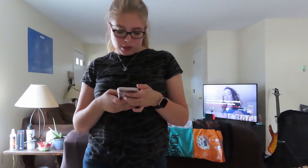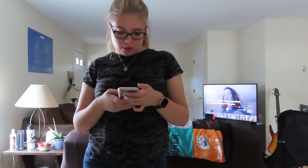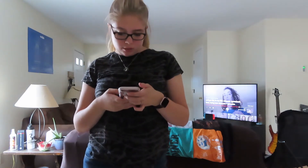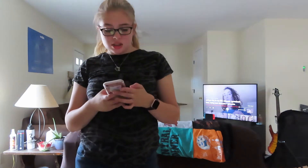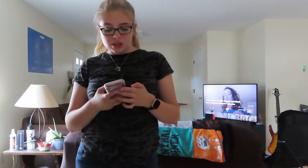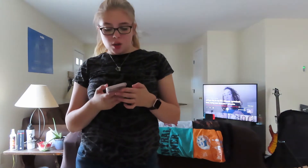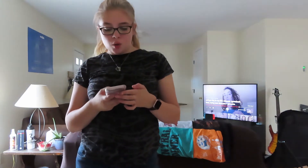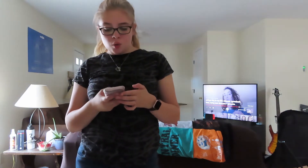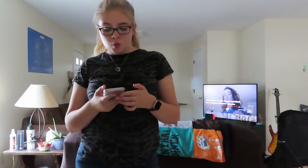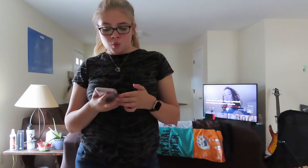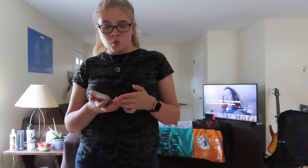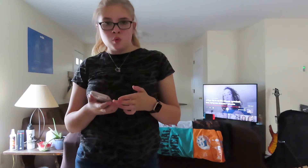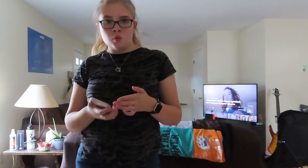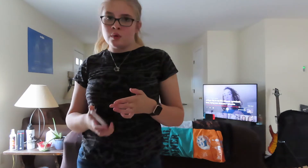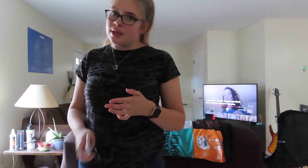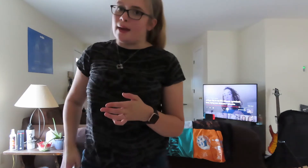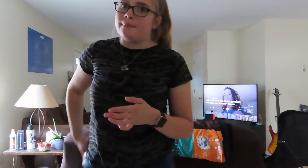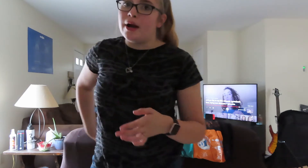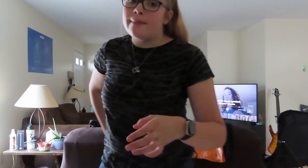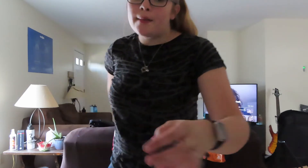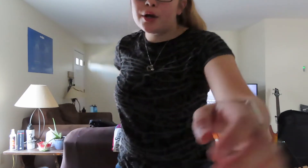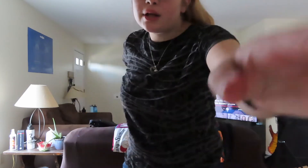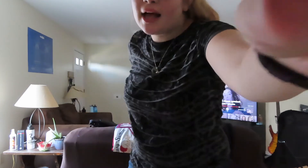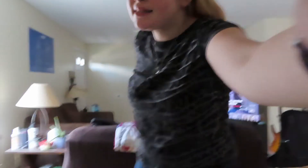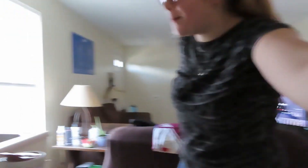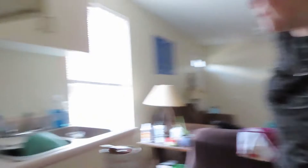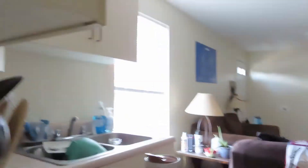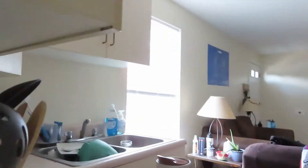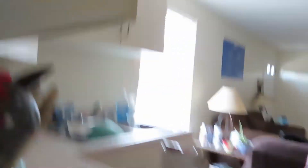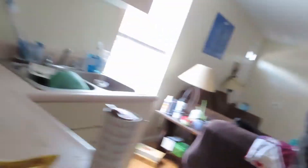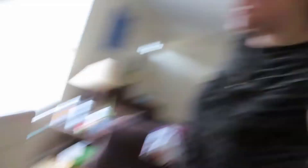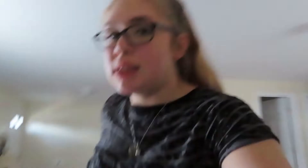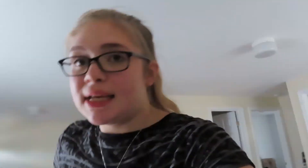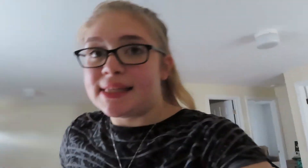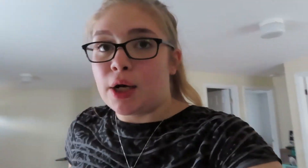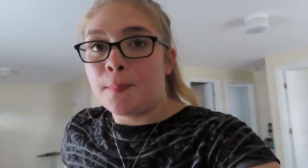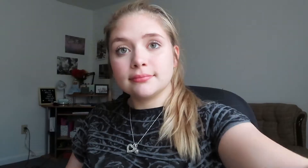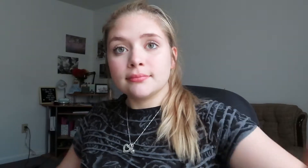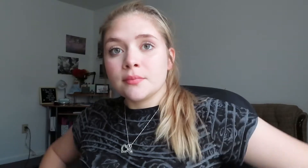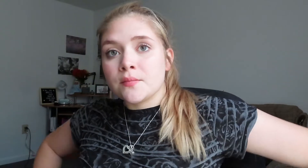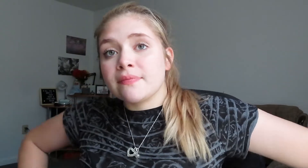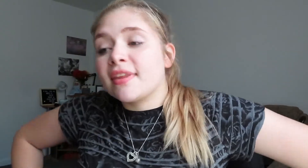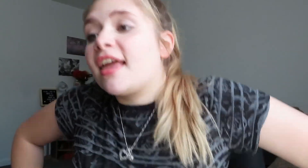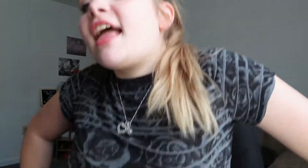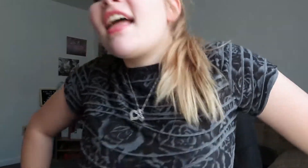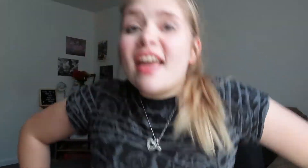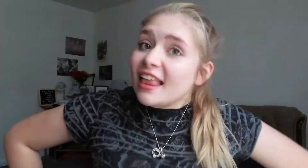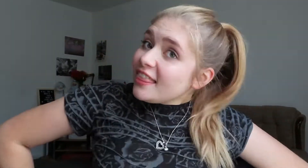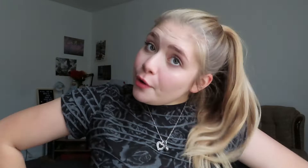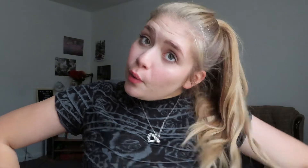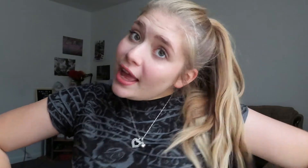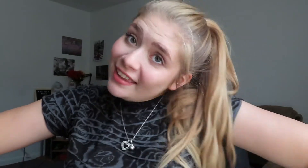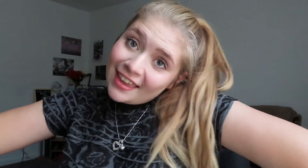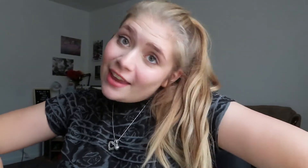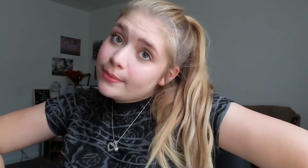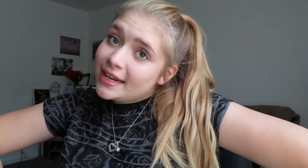so yeah all right i'm gonna go class see you guys later hello everybody